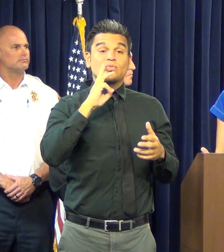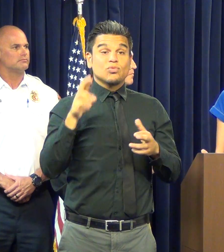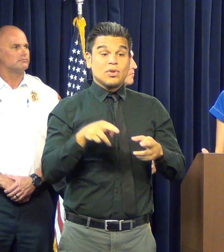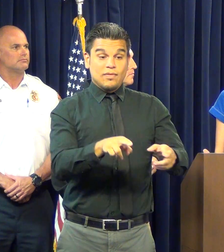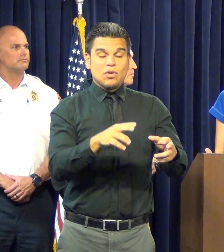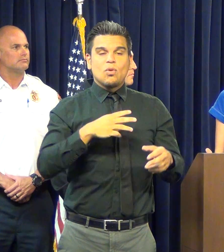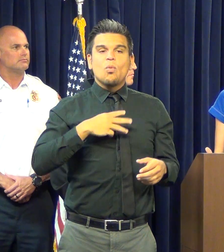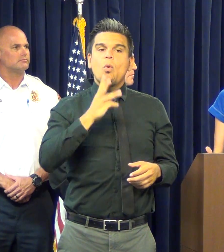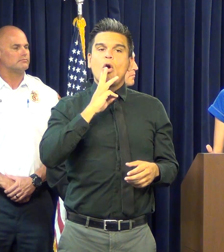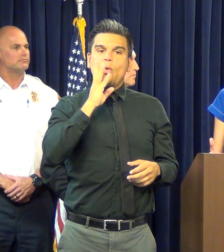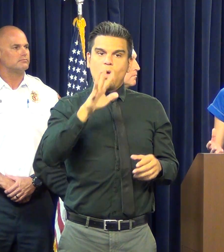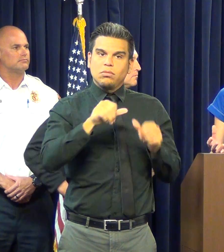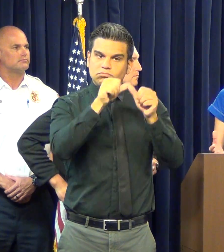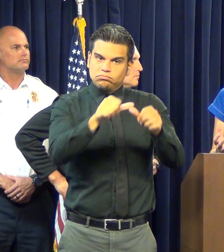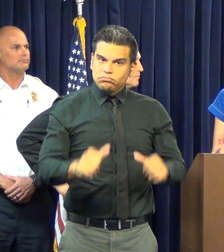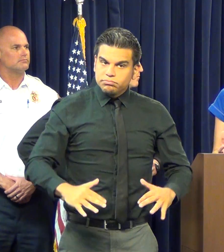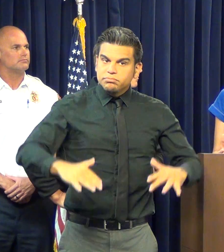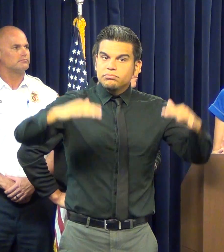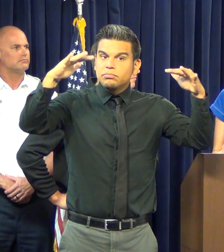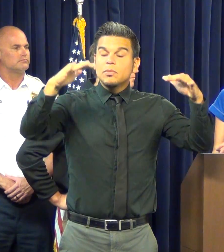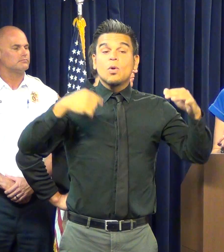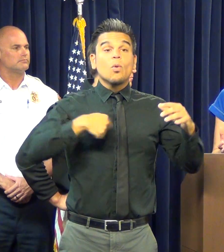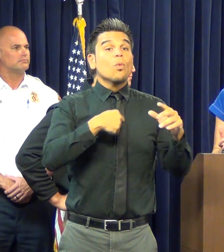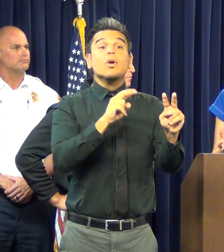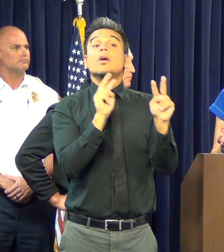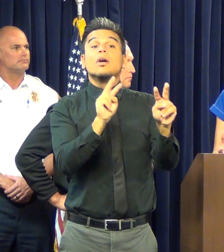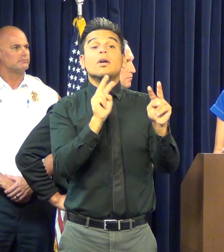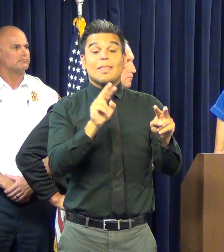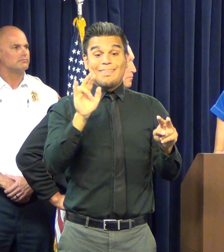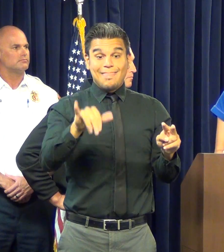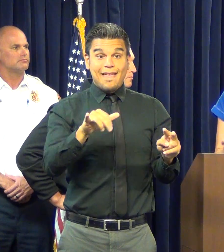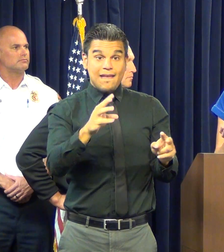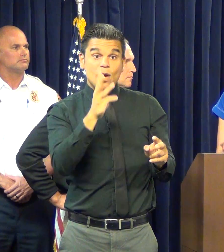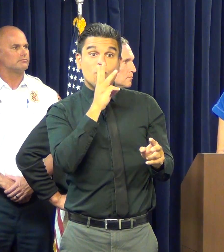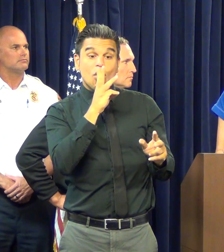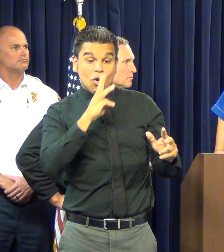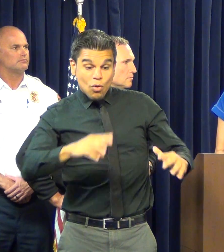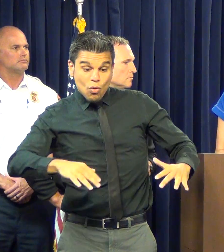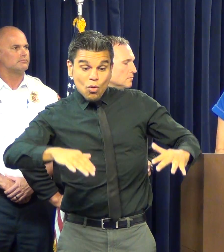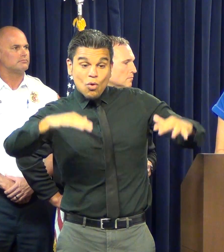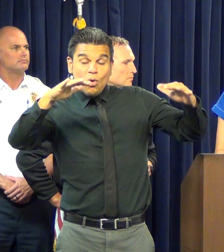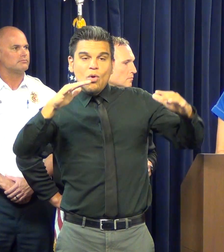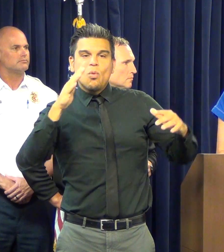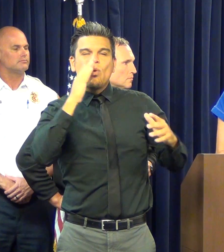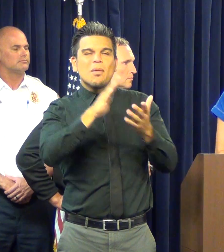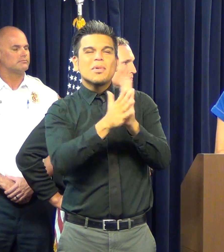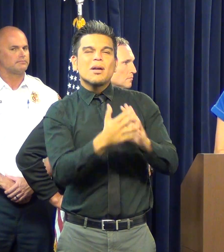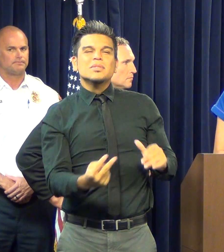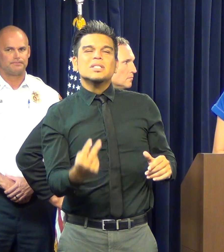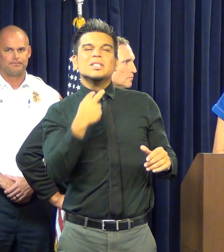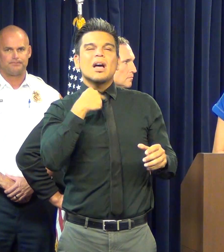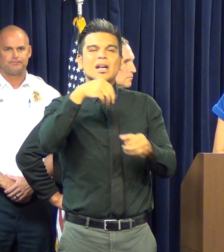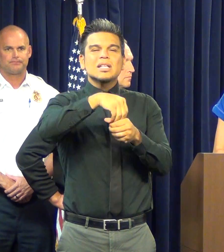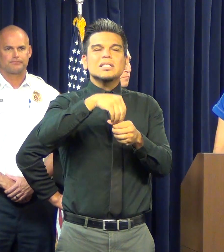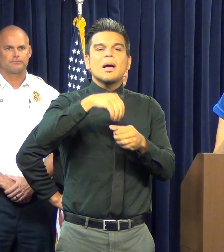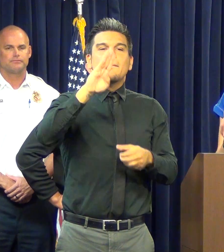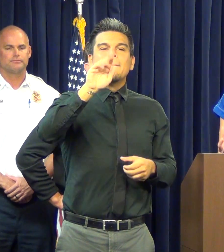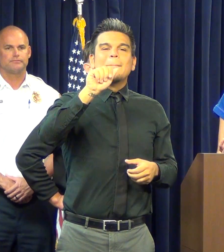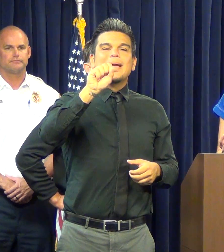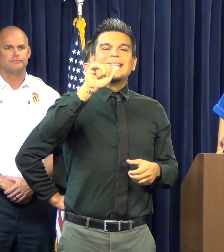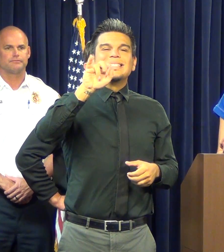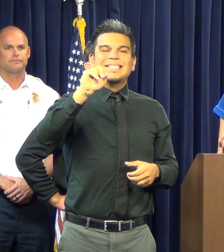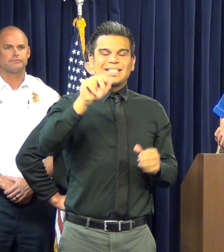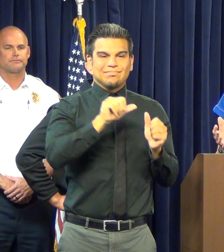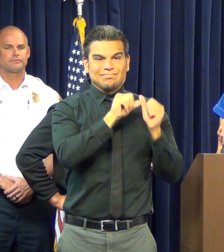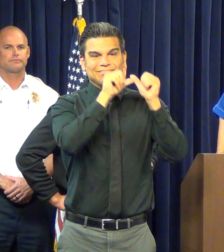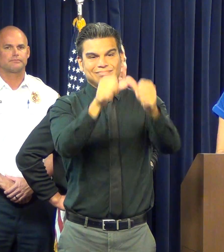to rise today, and we are anticipating these elevated water levels to be trapped within the St. Johns Basin for possibly up to a